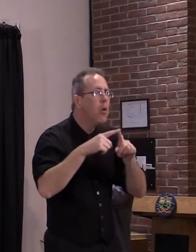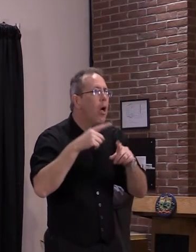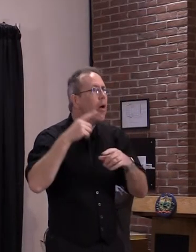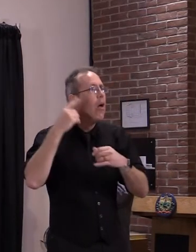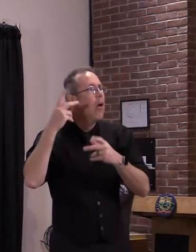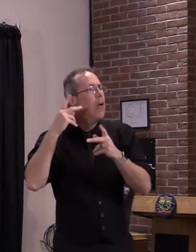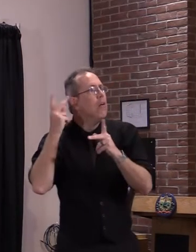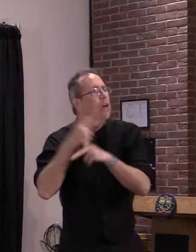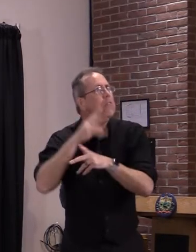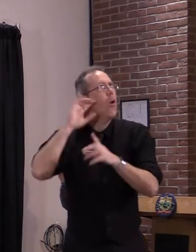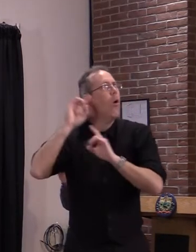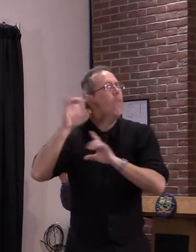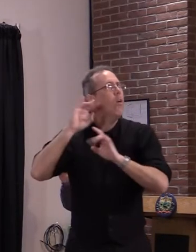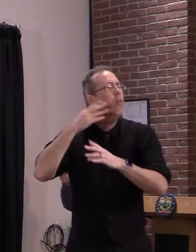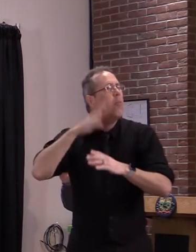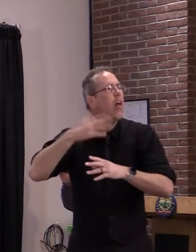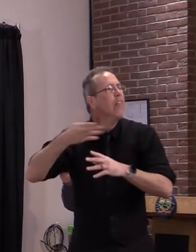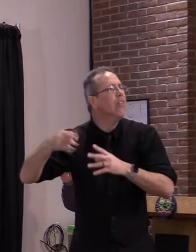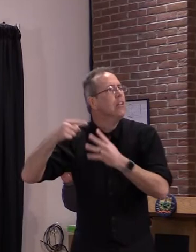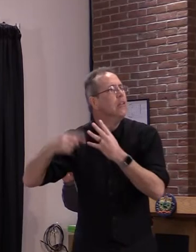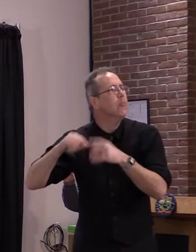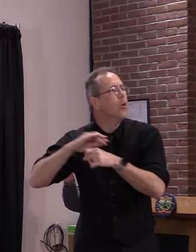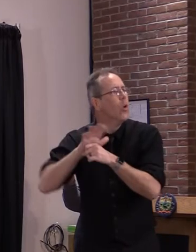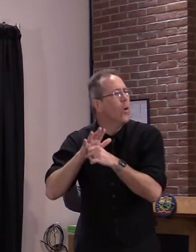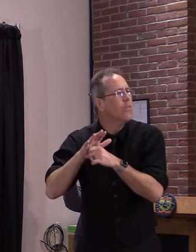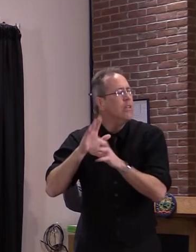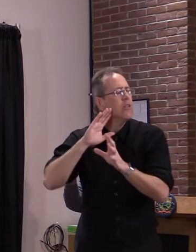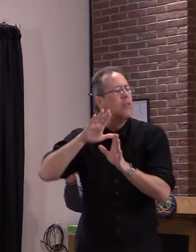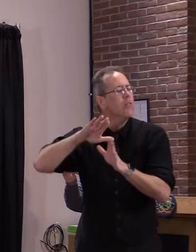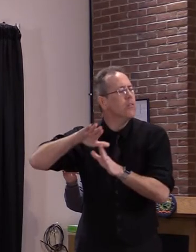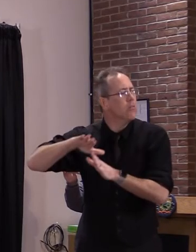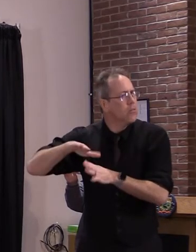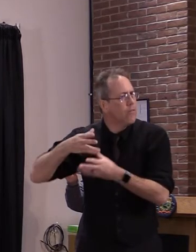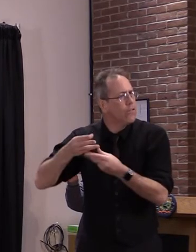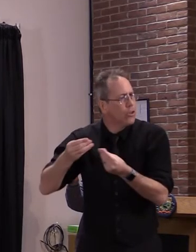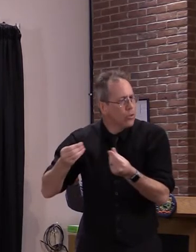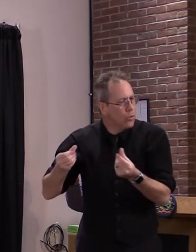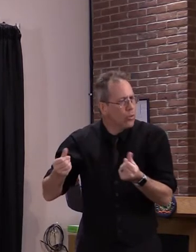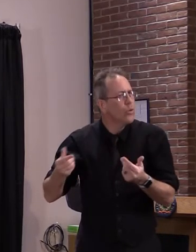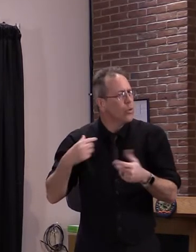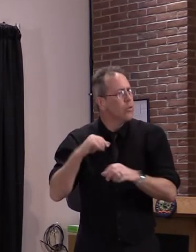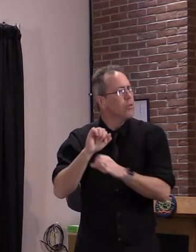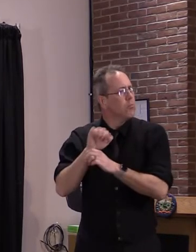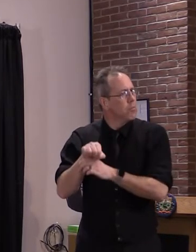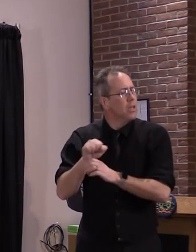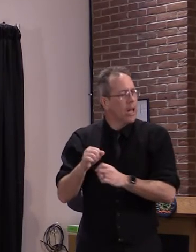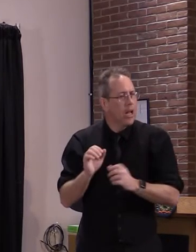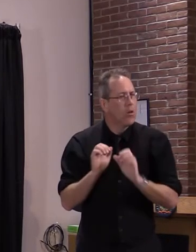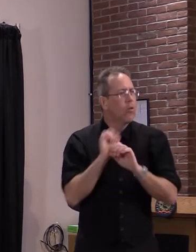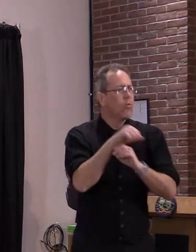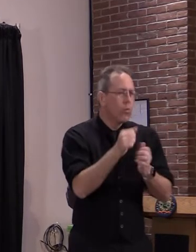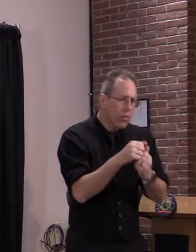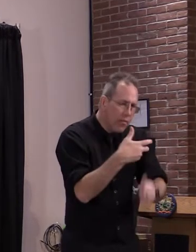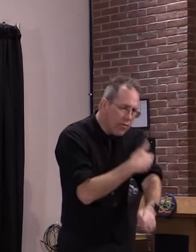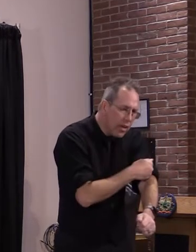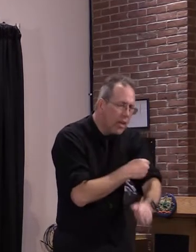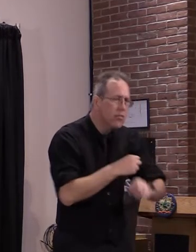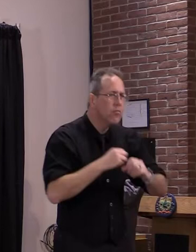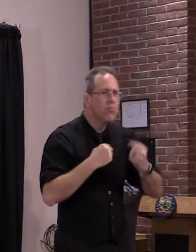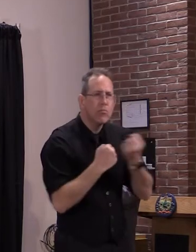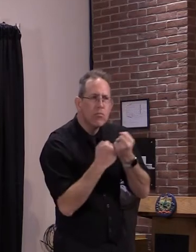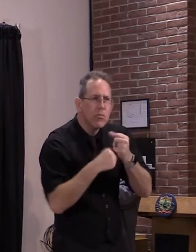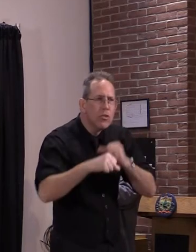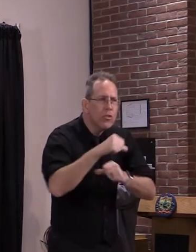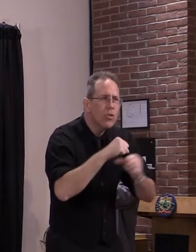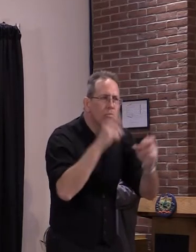impacting every move we make and every action we take. So that's not probably doing justice totally